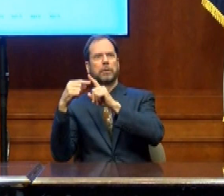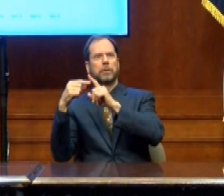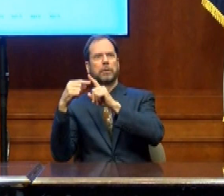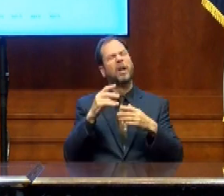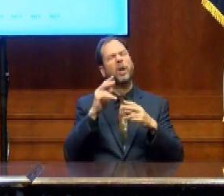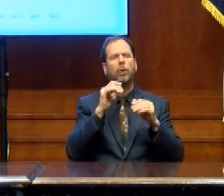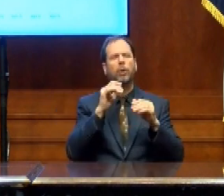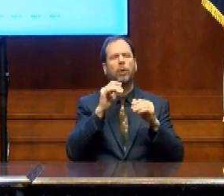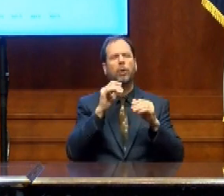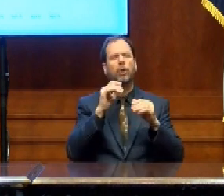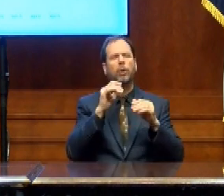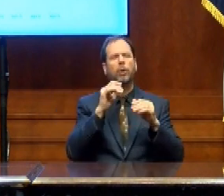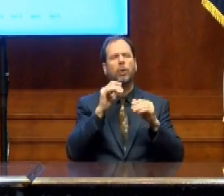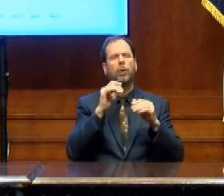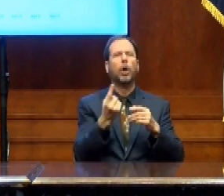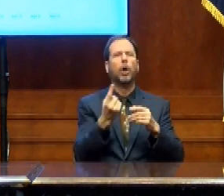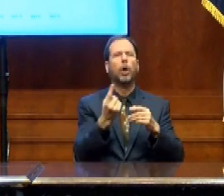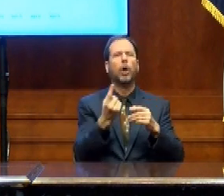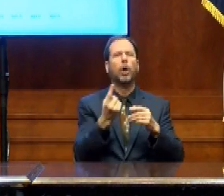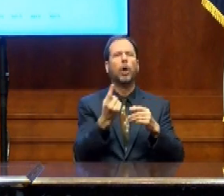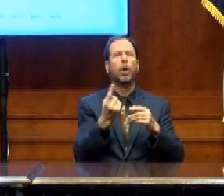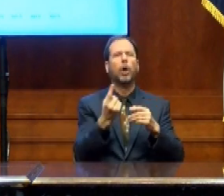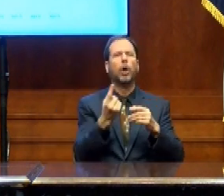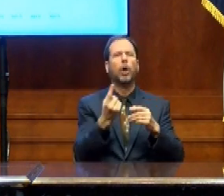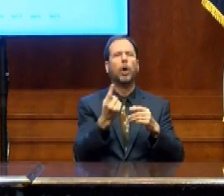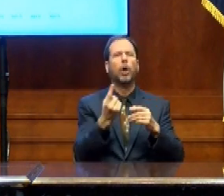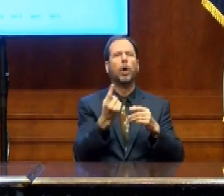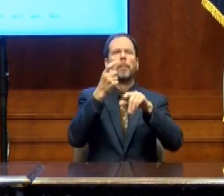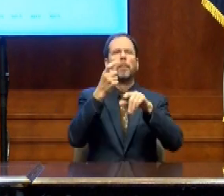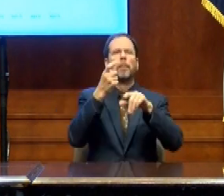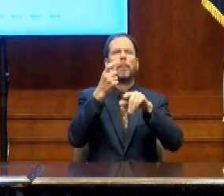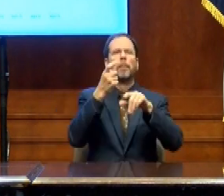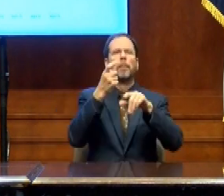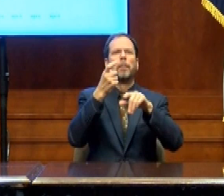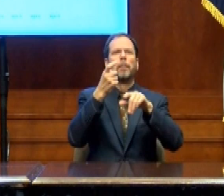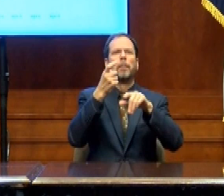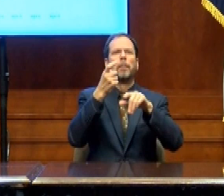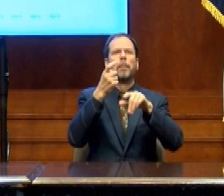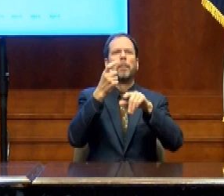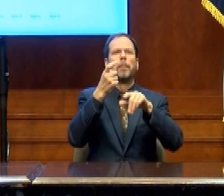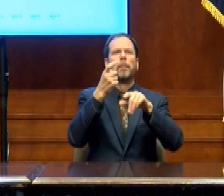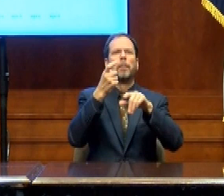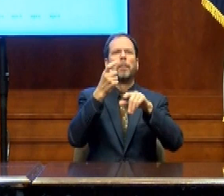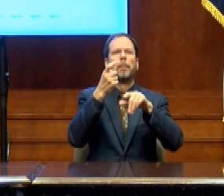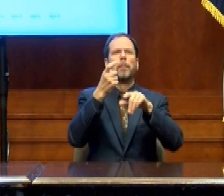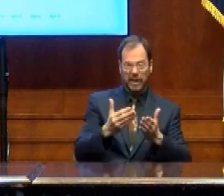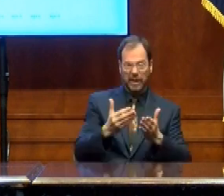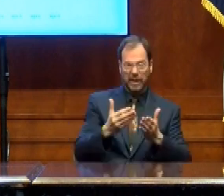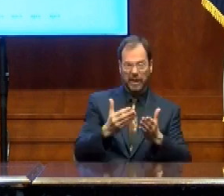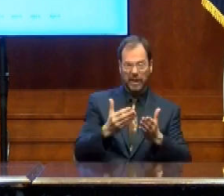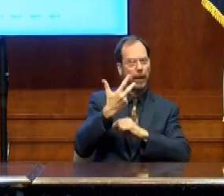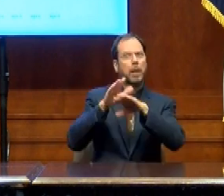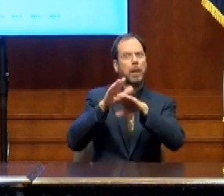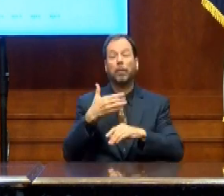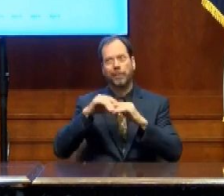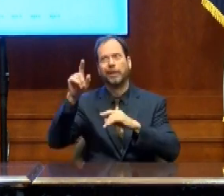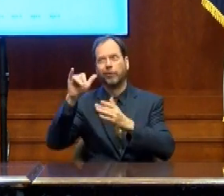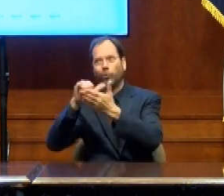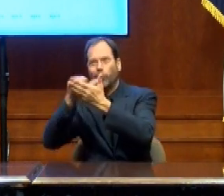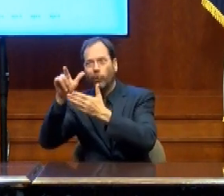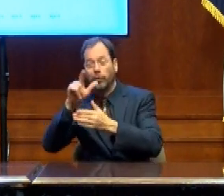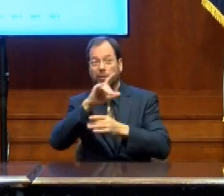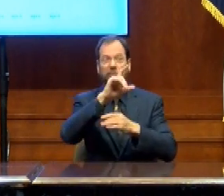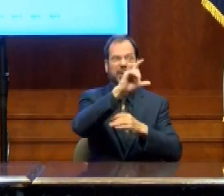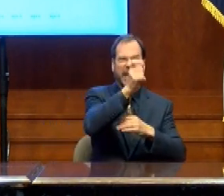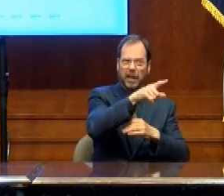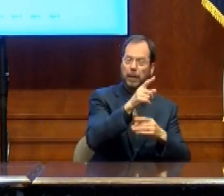look at doubling time. Our time started out when we first started really addressing this around 3 days. So we started out certainly in a better place than New York or